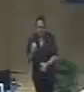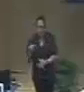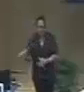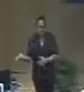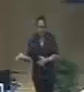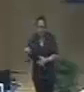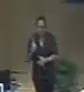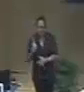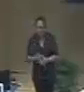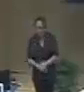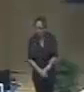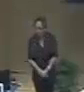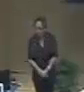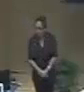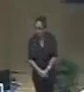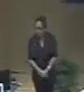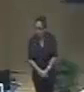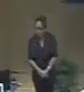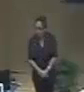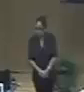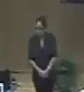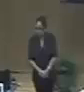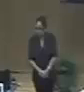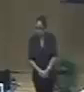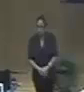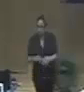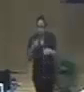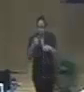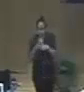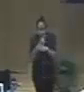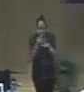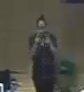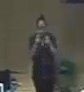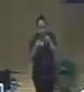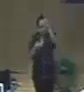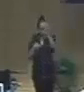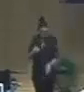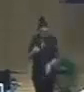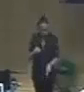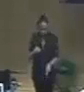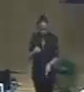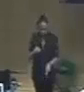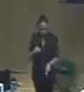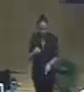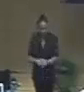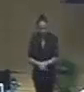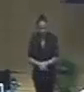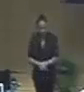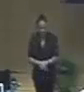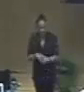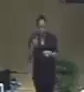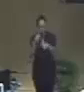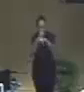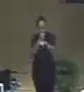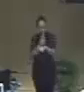allows is, it allows for weeks and topics to be seen in the same course. So you can have your